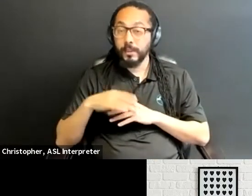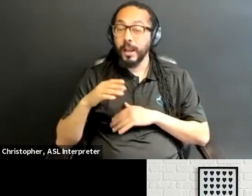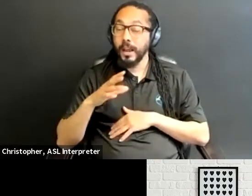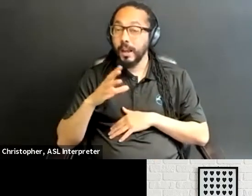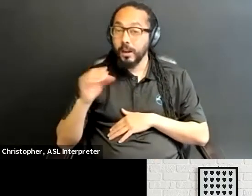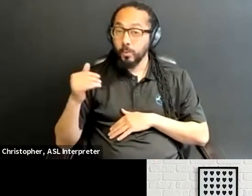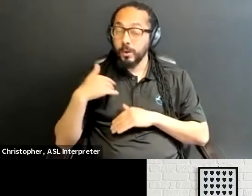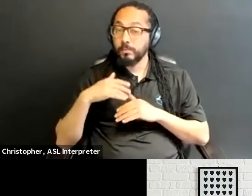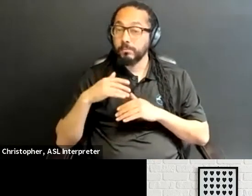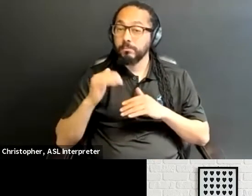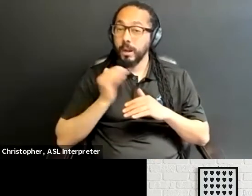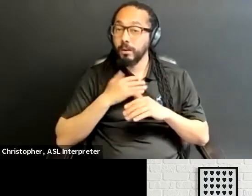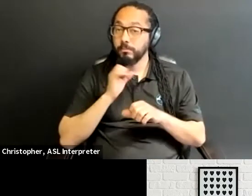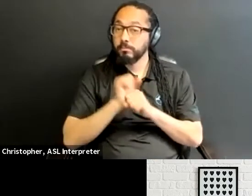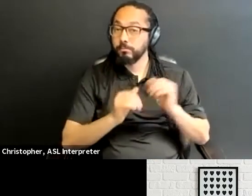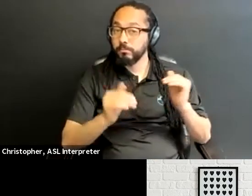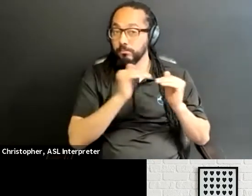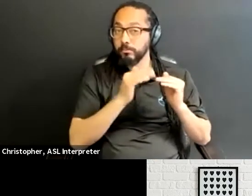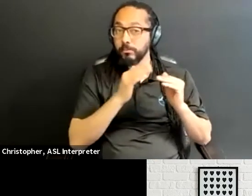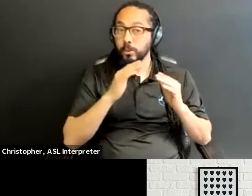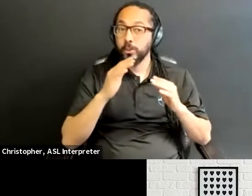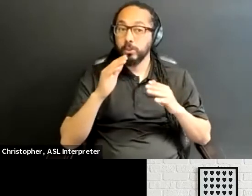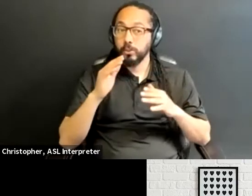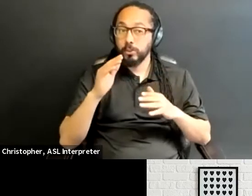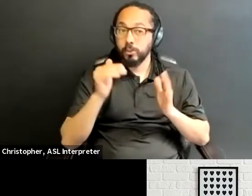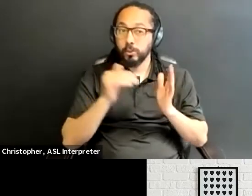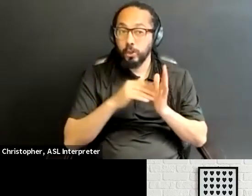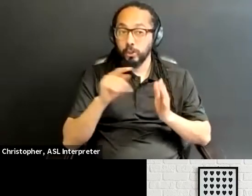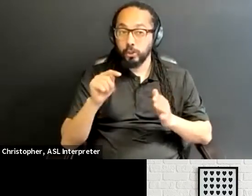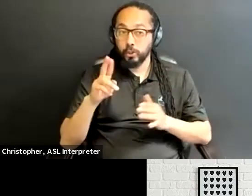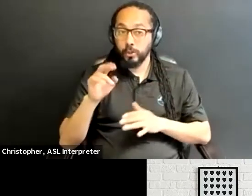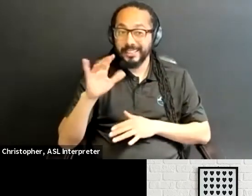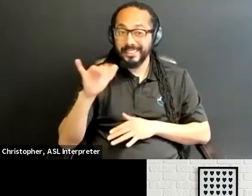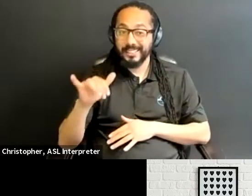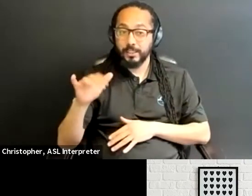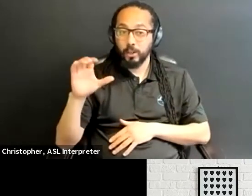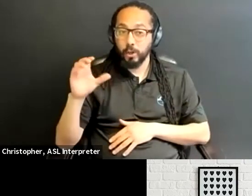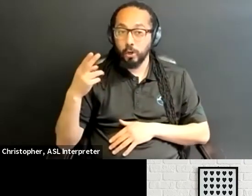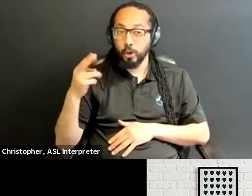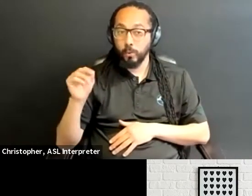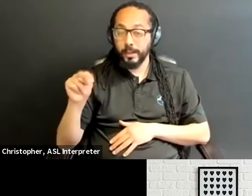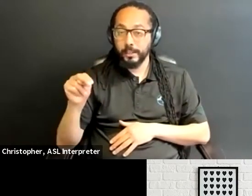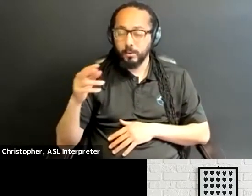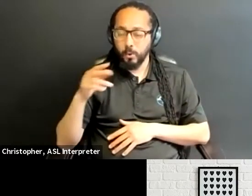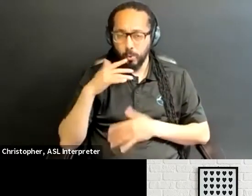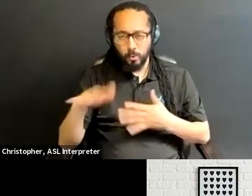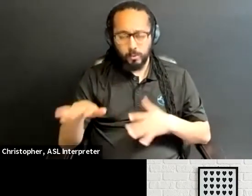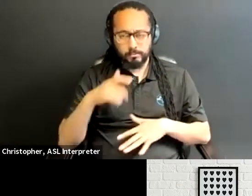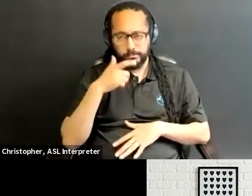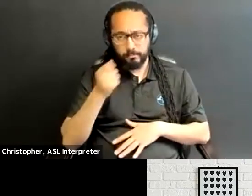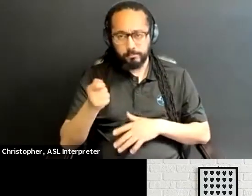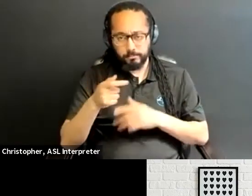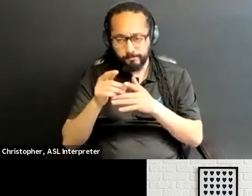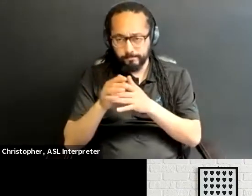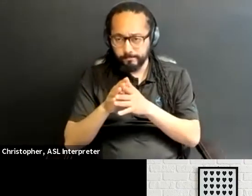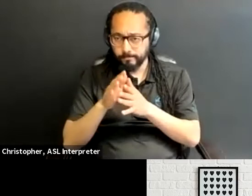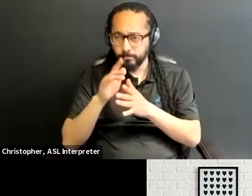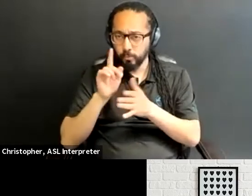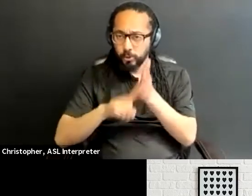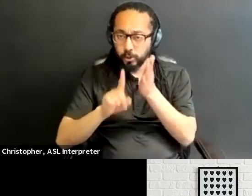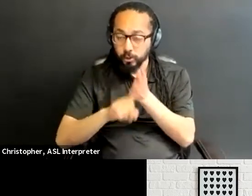Tracy Kerwin, has done some very interesting research, in fact, that demonstrates that regardless of the perpetrator being an adult or